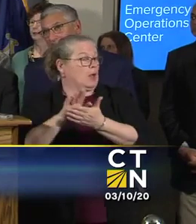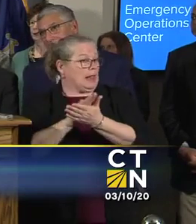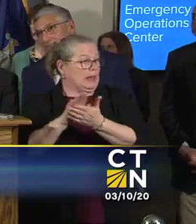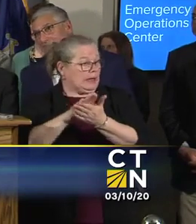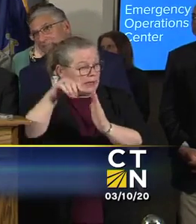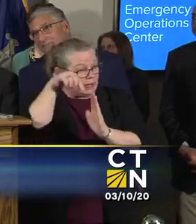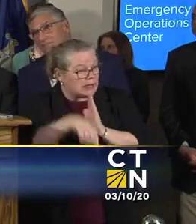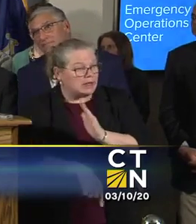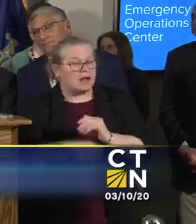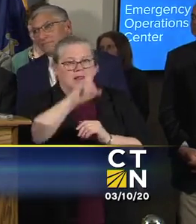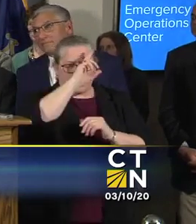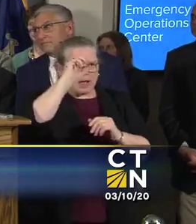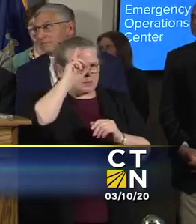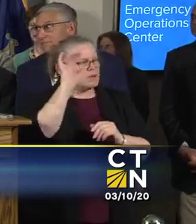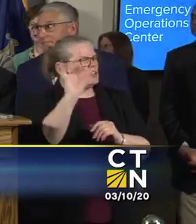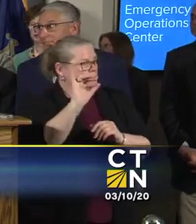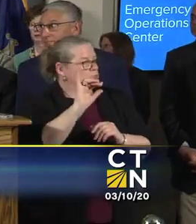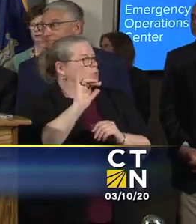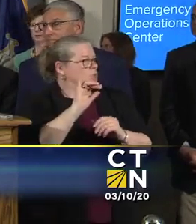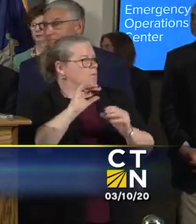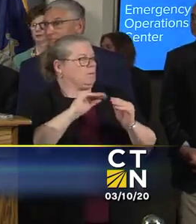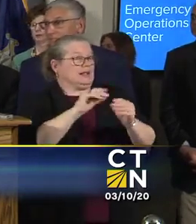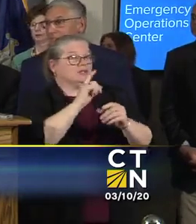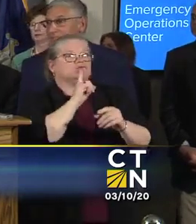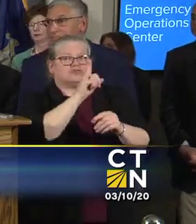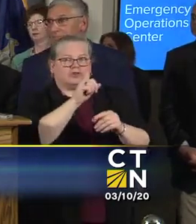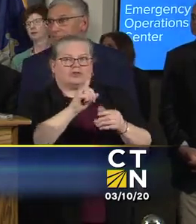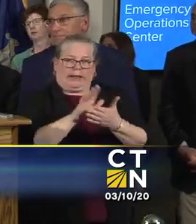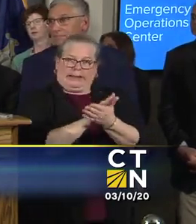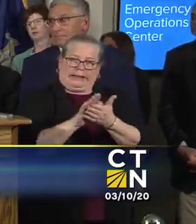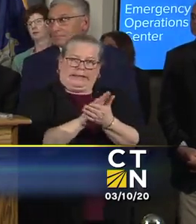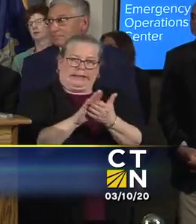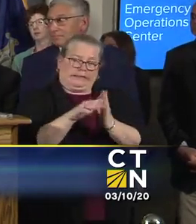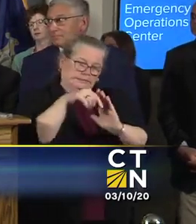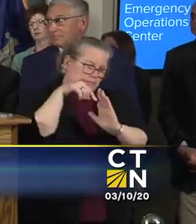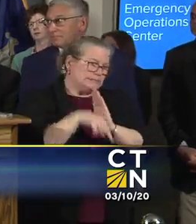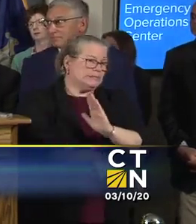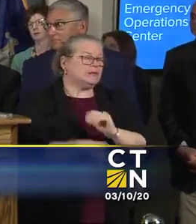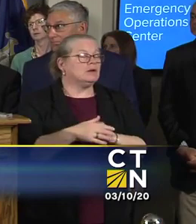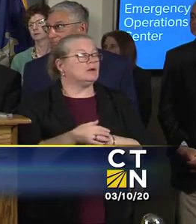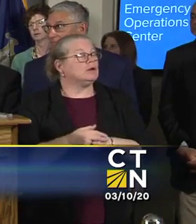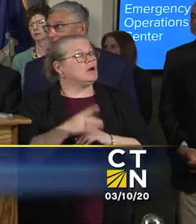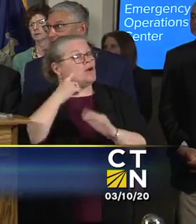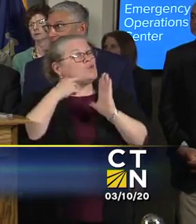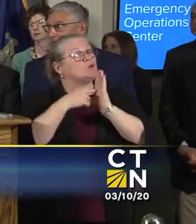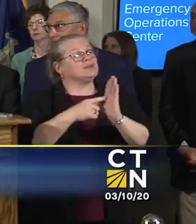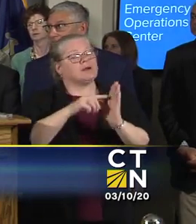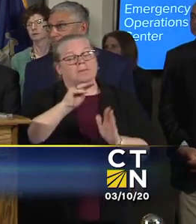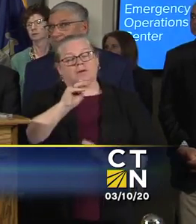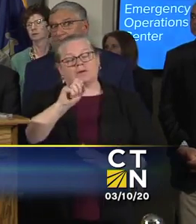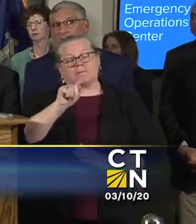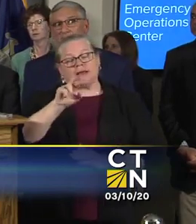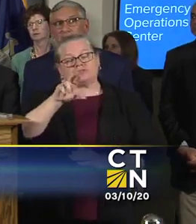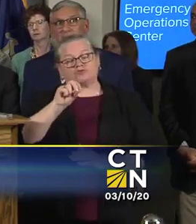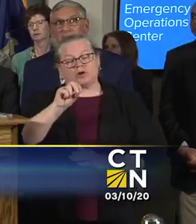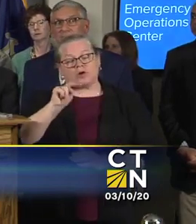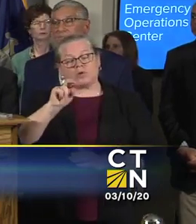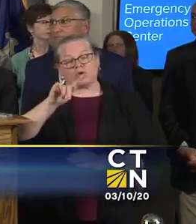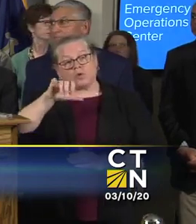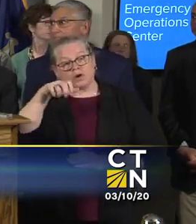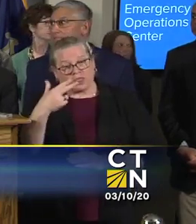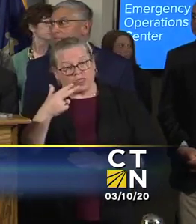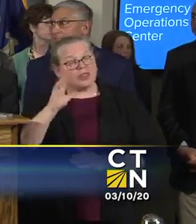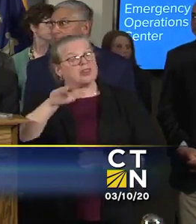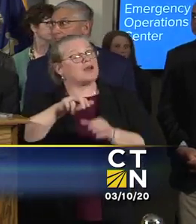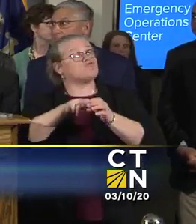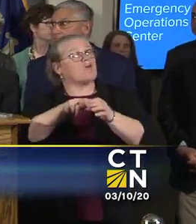well, in terms of antiseptics and the such. I know that Metro North, for example, ridership is down maybe